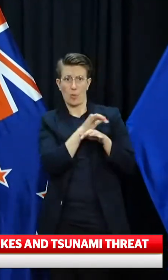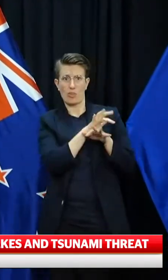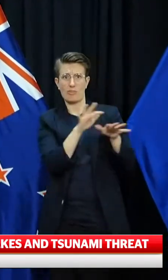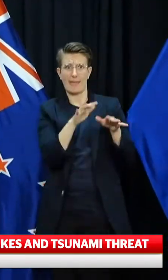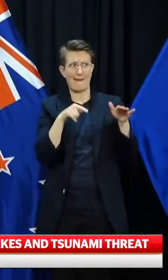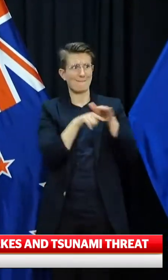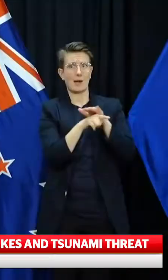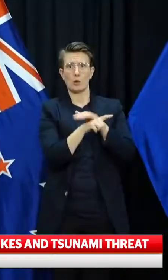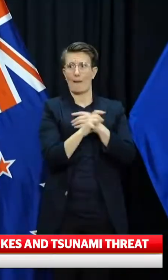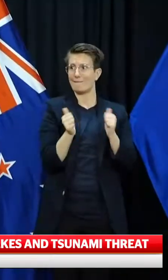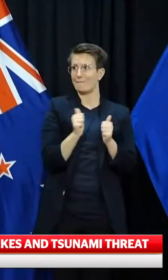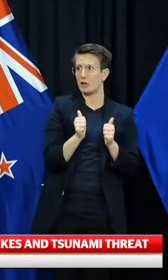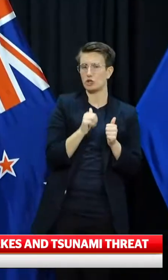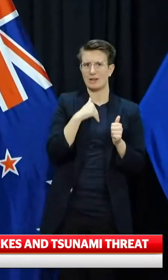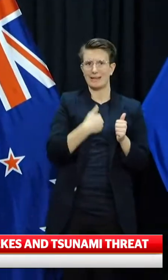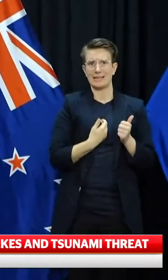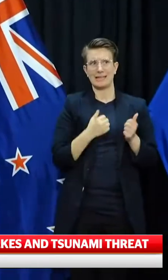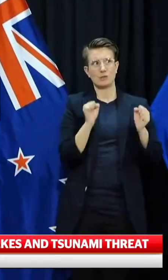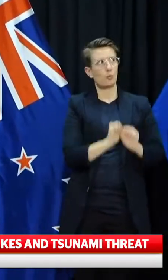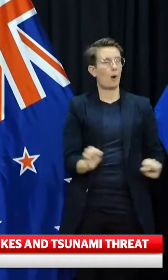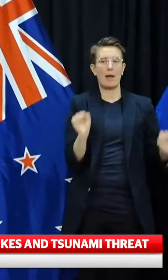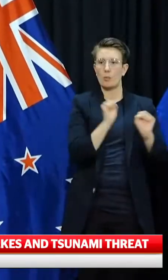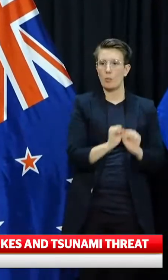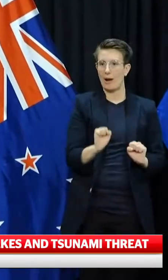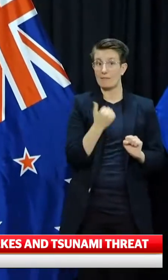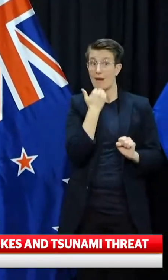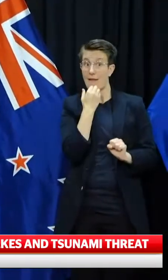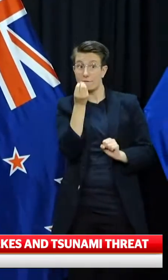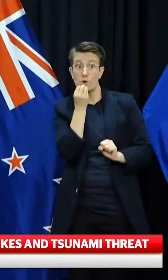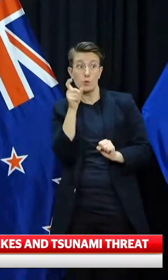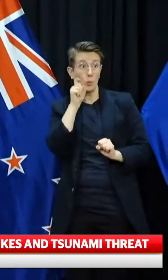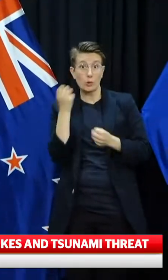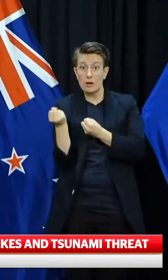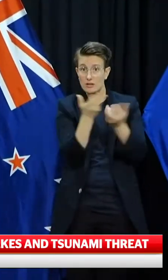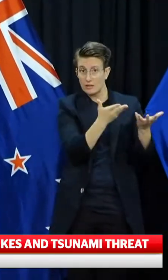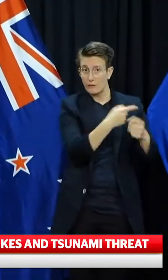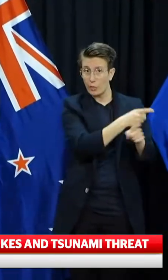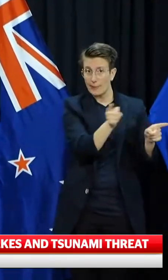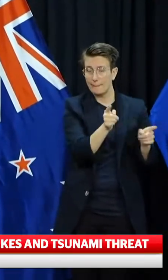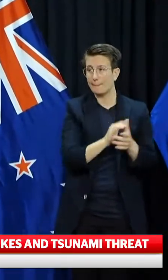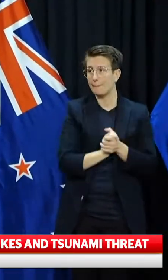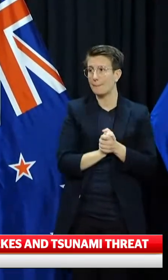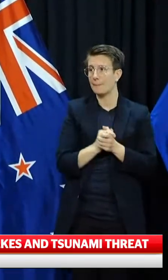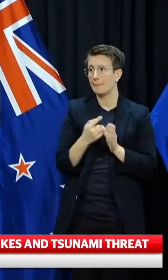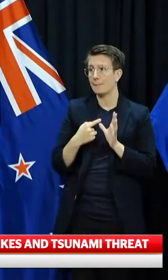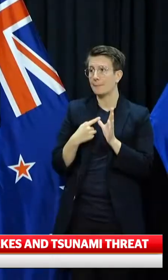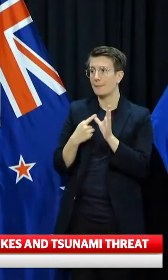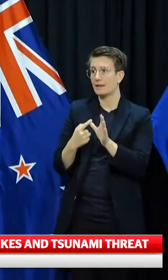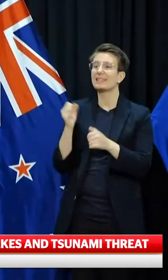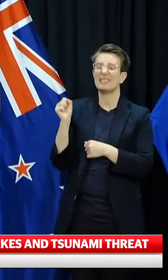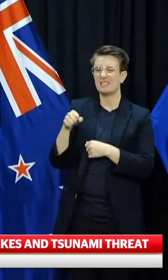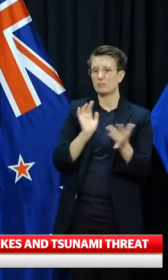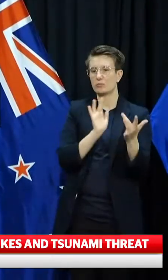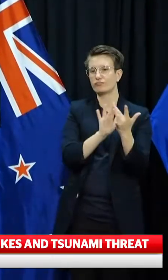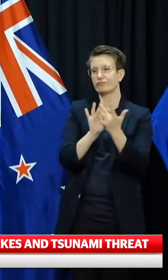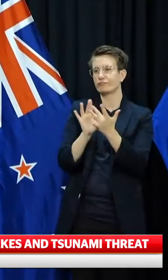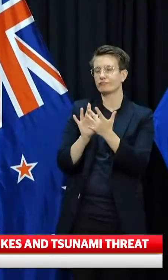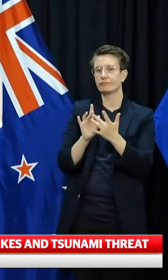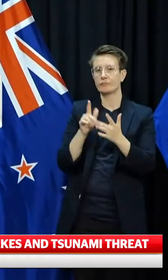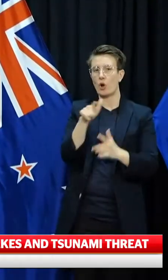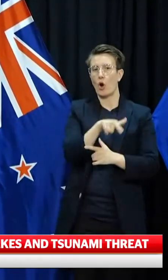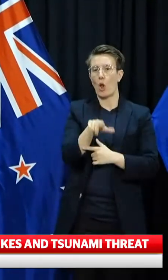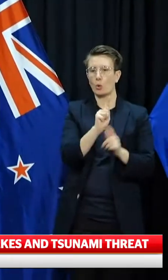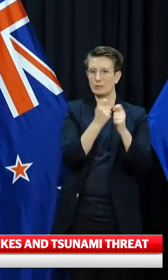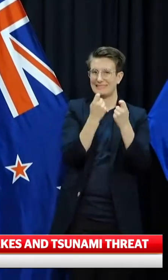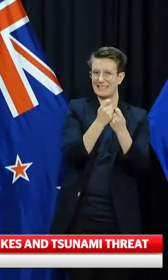the time in which they need to wait there? Yeah, absolutely. So I've been in touch with a number of the local civil defence teams to check on what types of supplies are